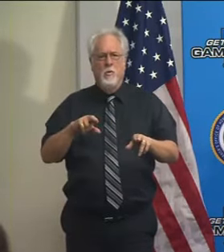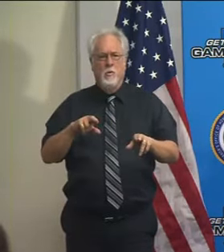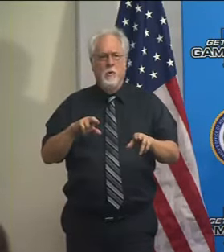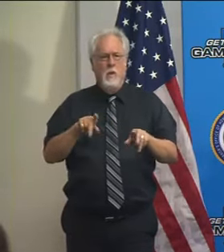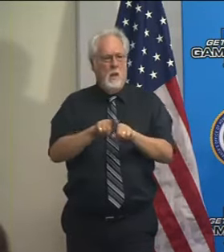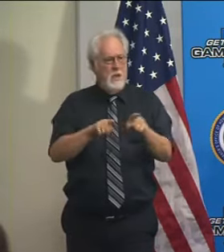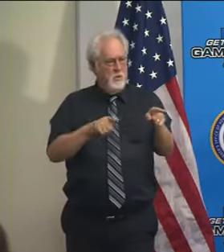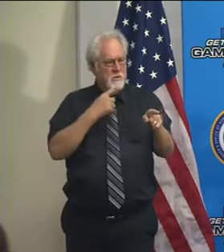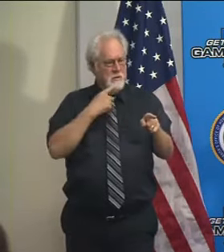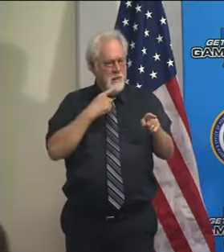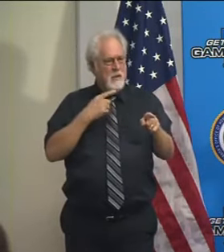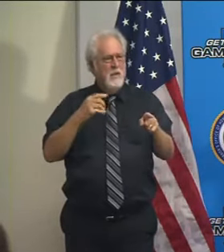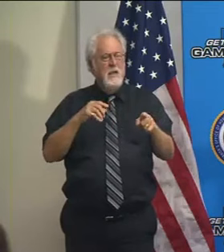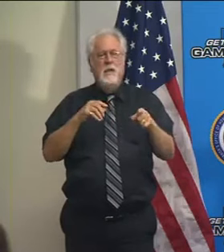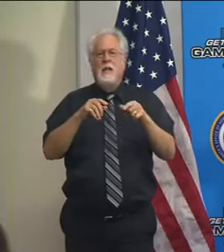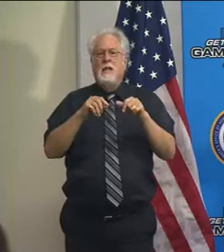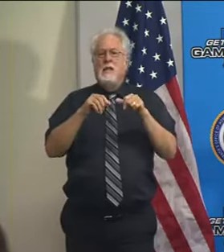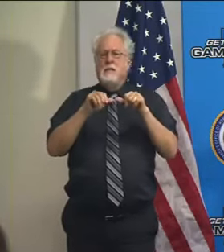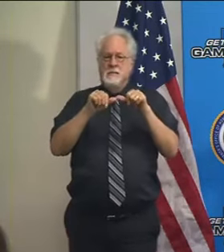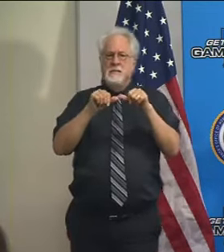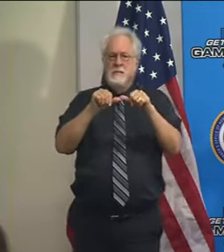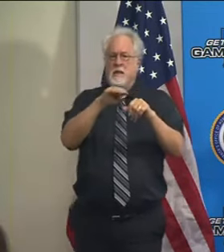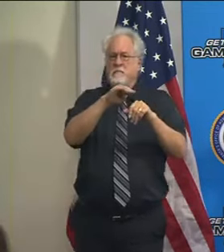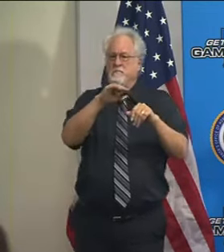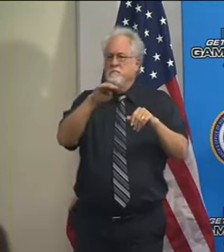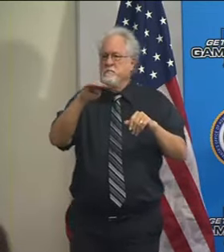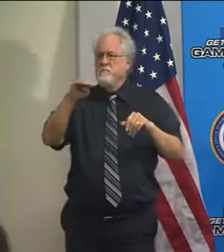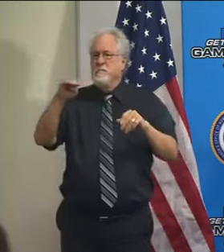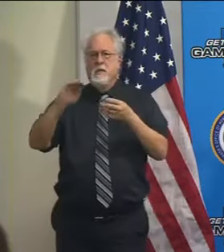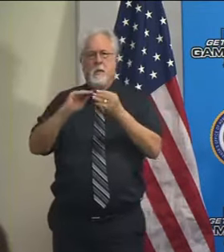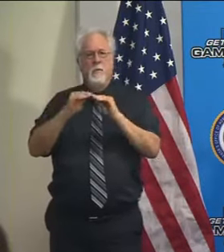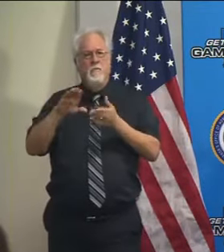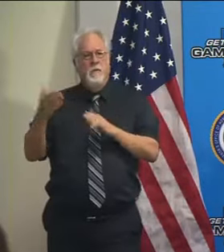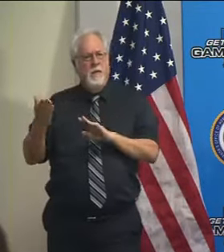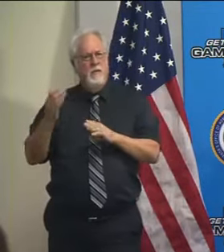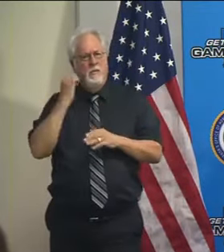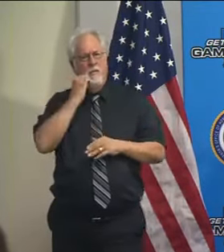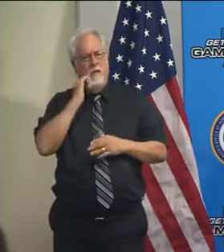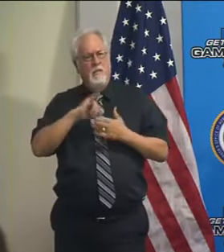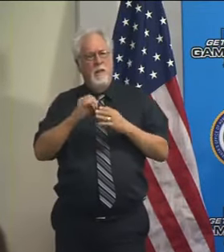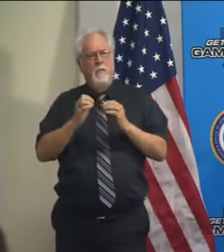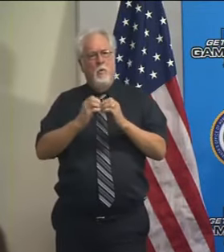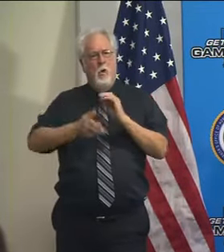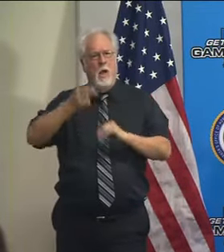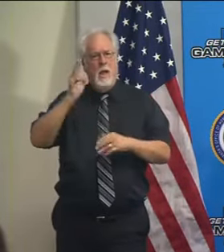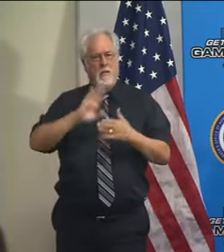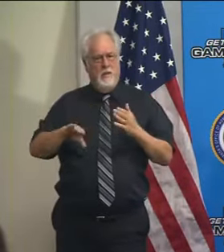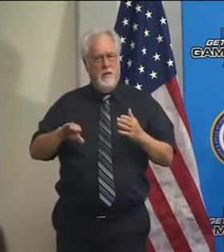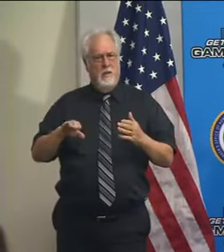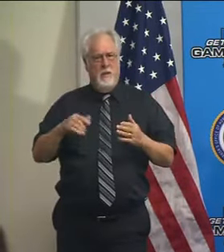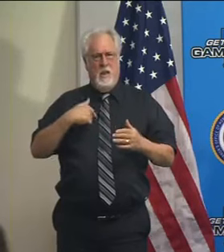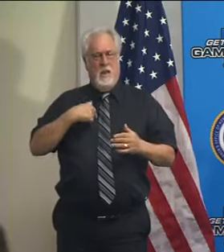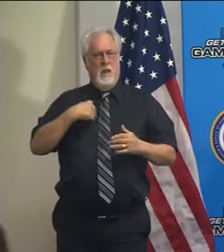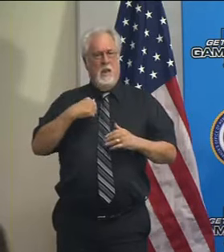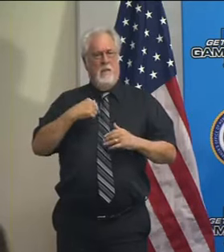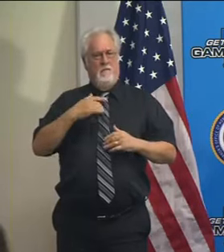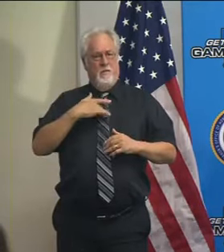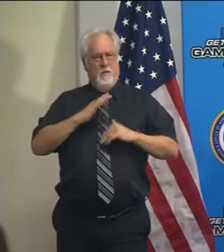I think you said, a steady number of deaths on a daily basis that is higher than anything that I'm comfortable